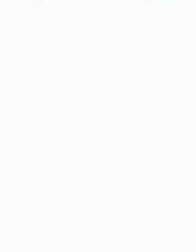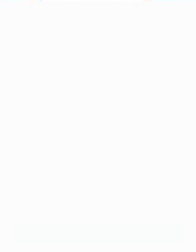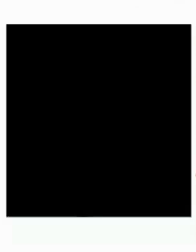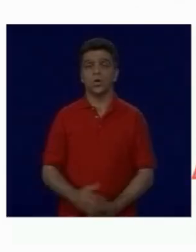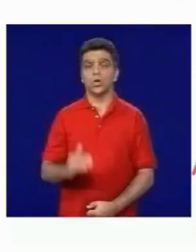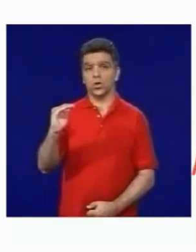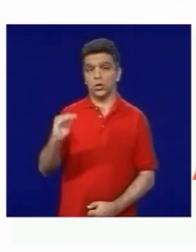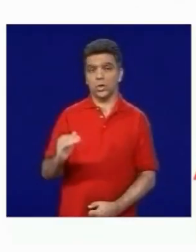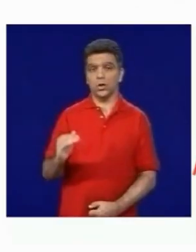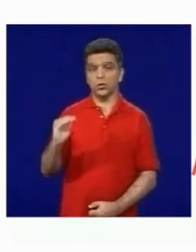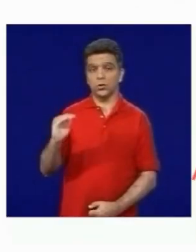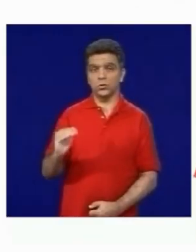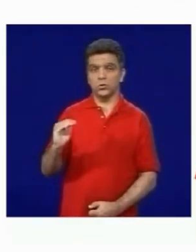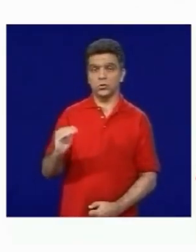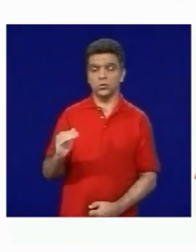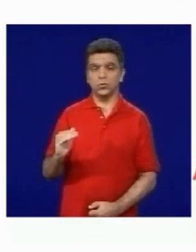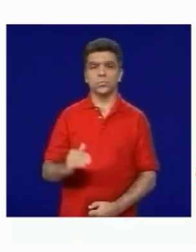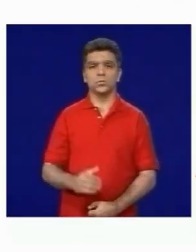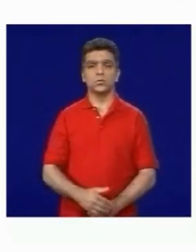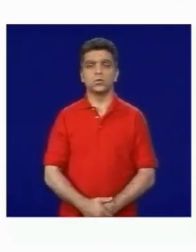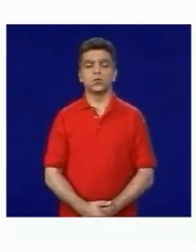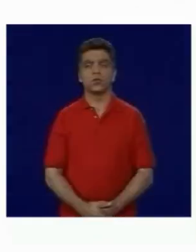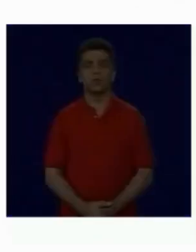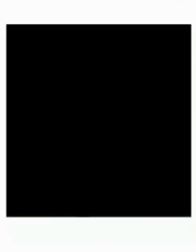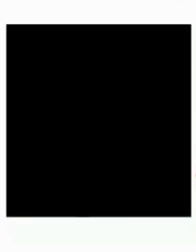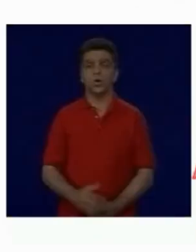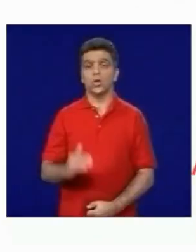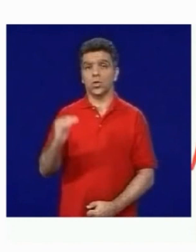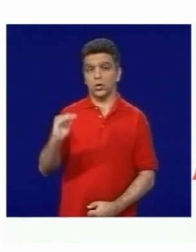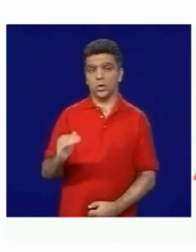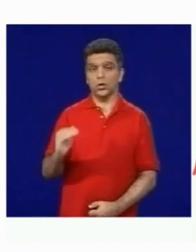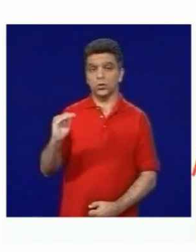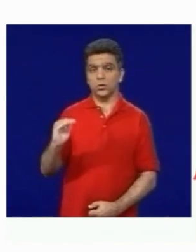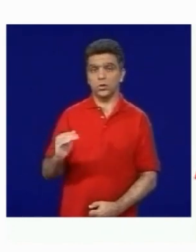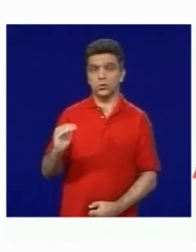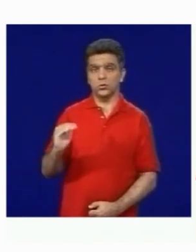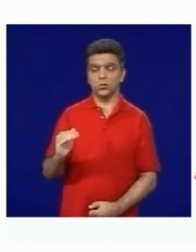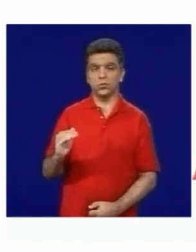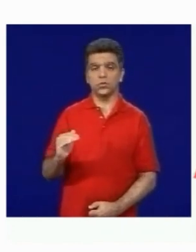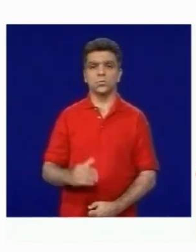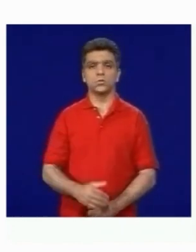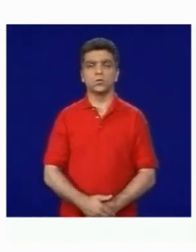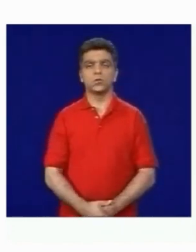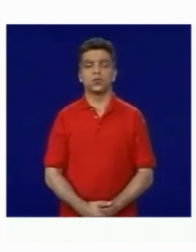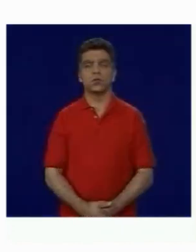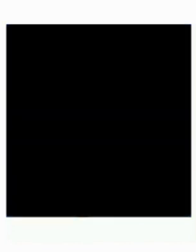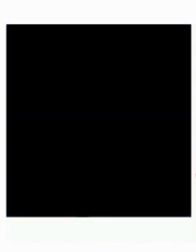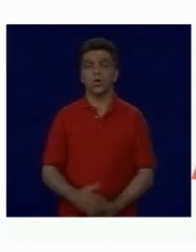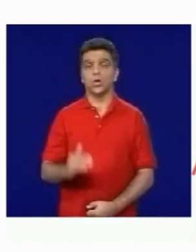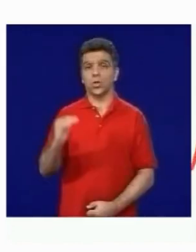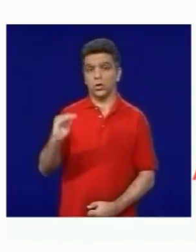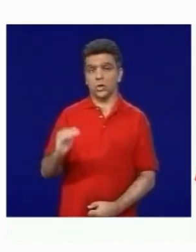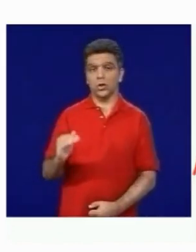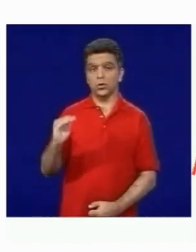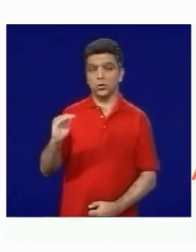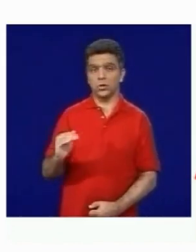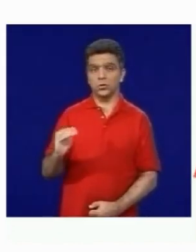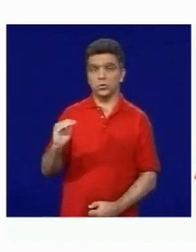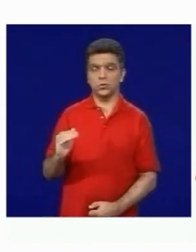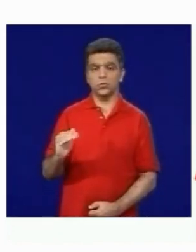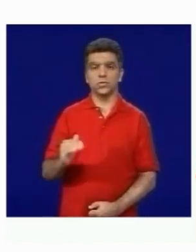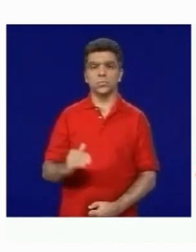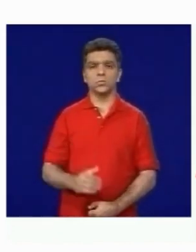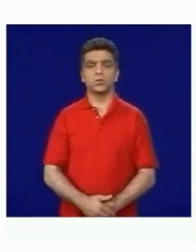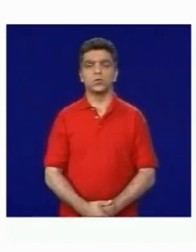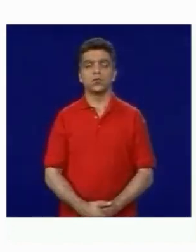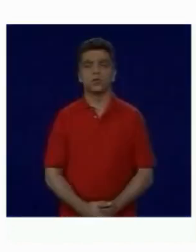Next, we trim meaningless frames by removing each leading or trailing frame in which there are not enough face or hands keypoints identified,